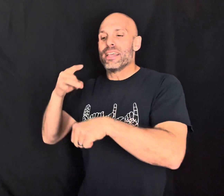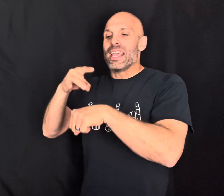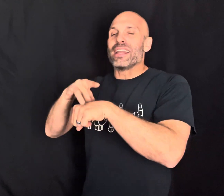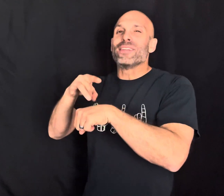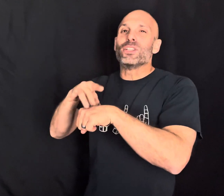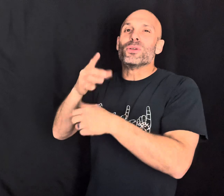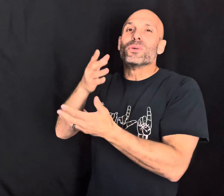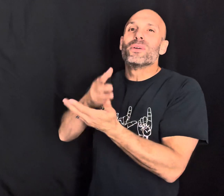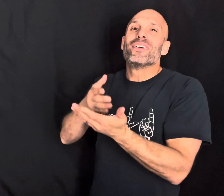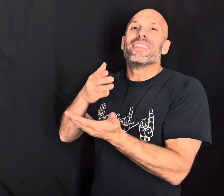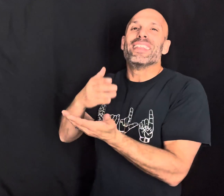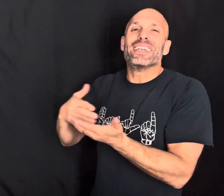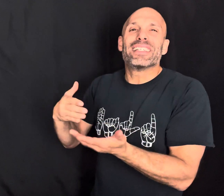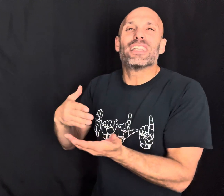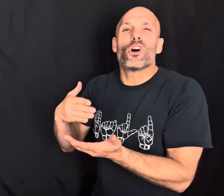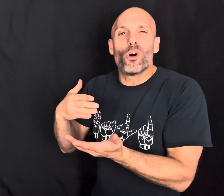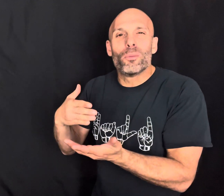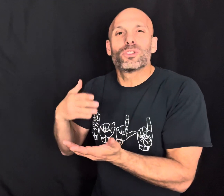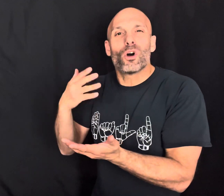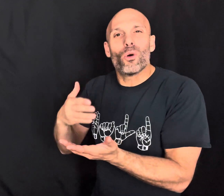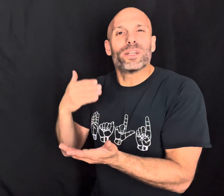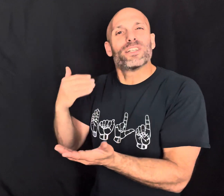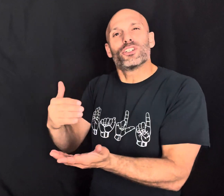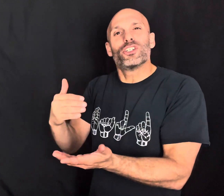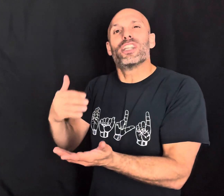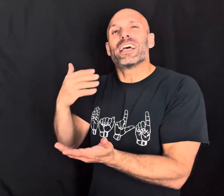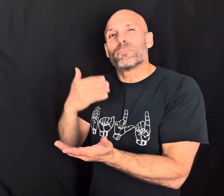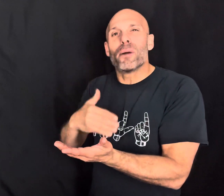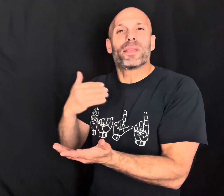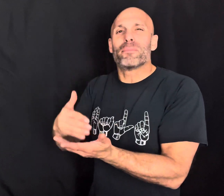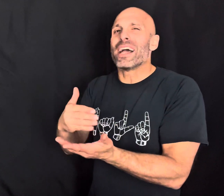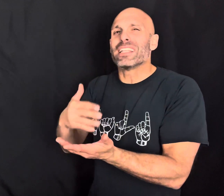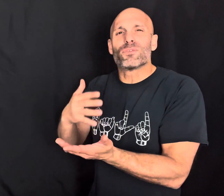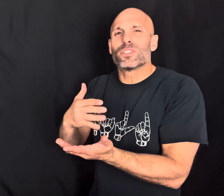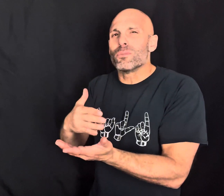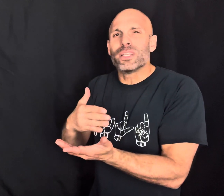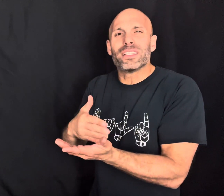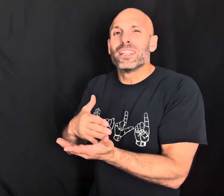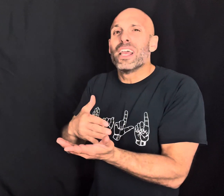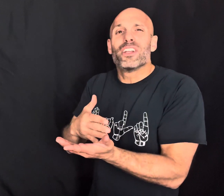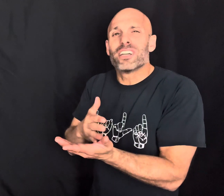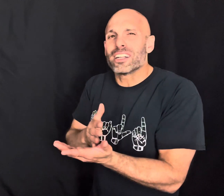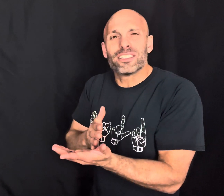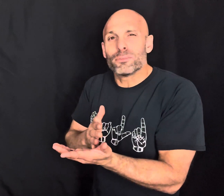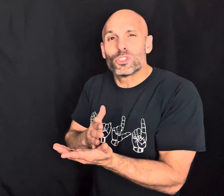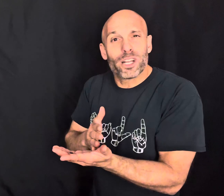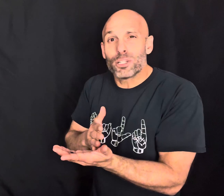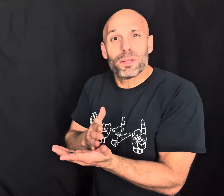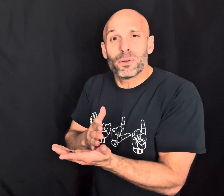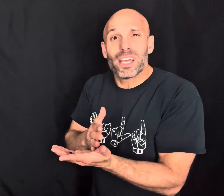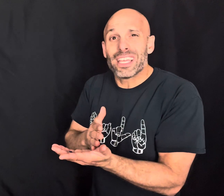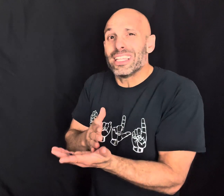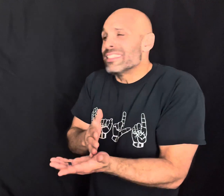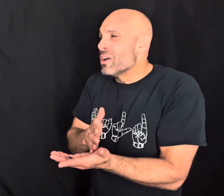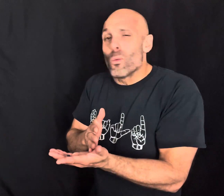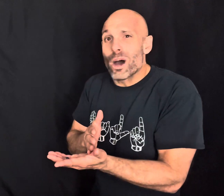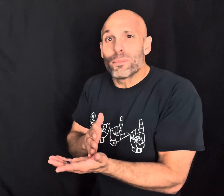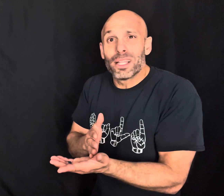and then we do this, it's almost always understood as pumpkin pie, unless for some reason you're talking to some strange people that eat watermelon